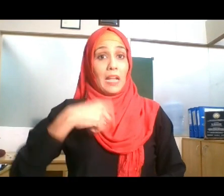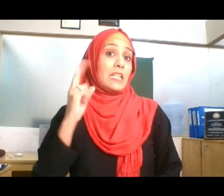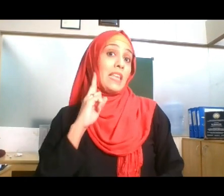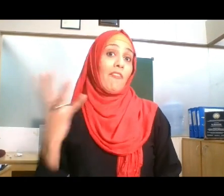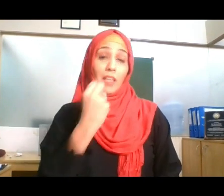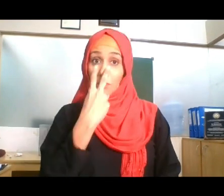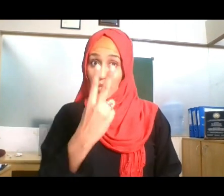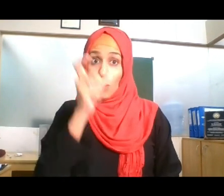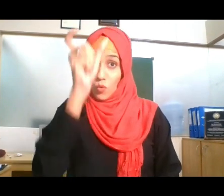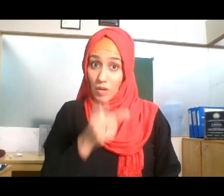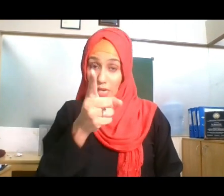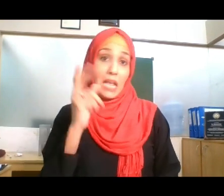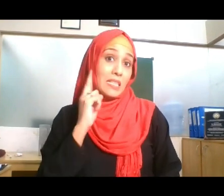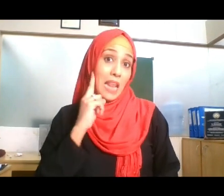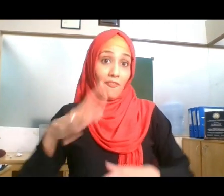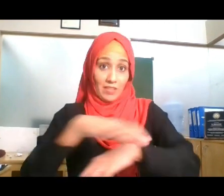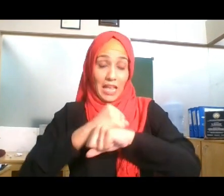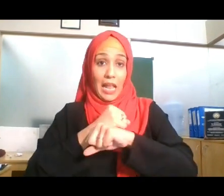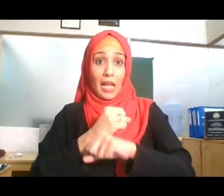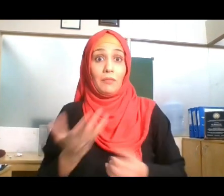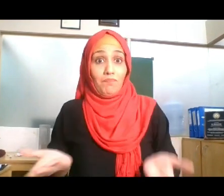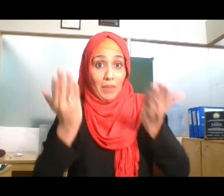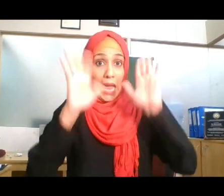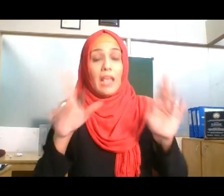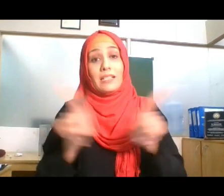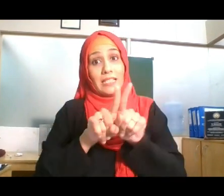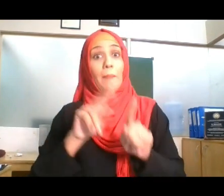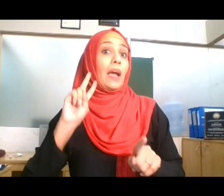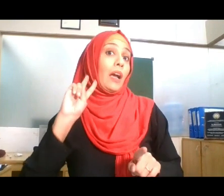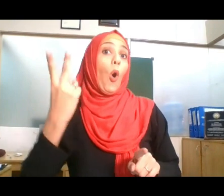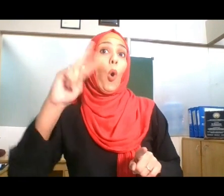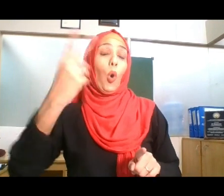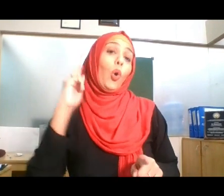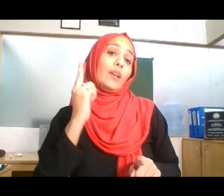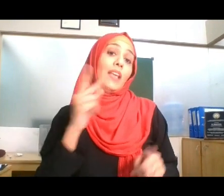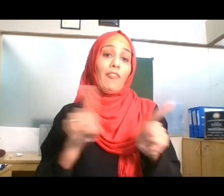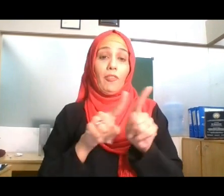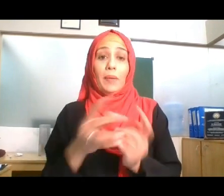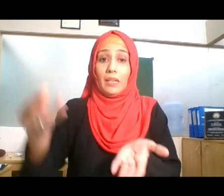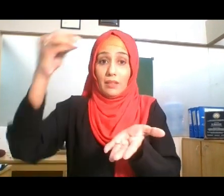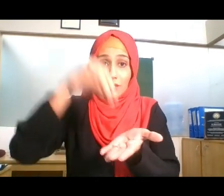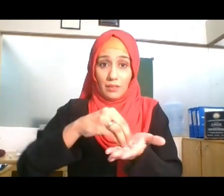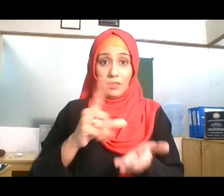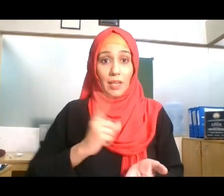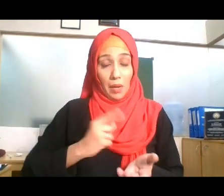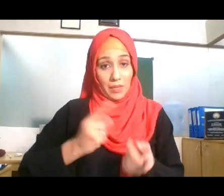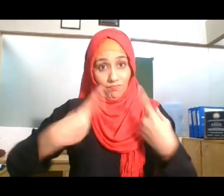community and others with disabilities. I think that's amazing. And I'm glad we were able to include him in this